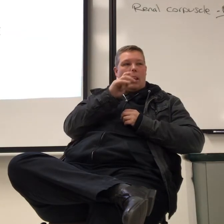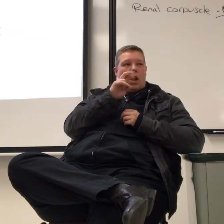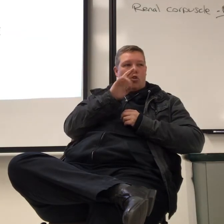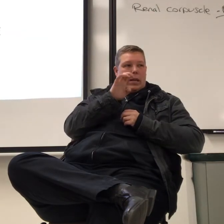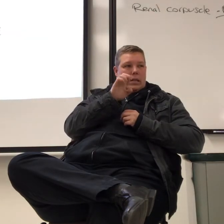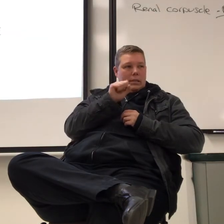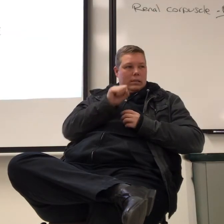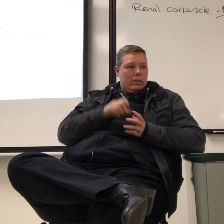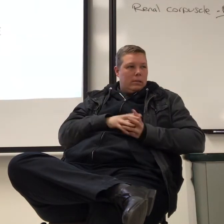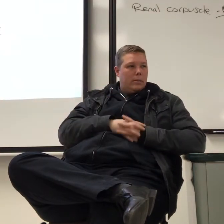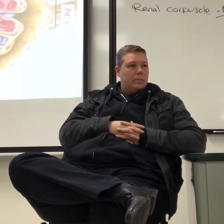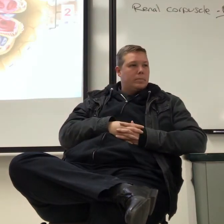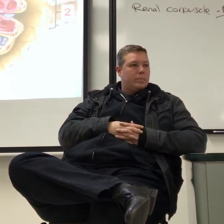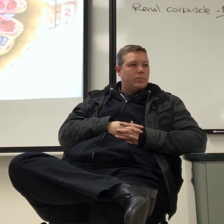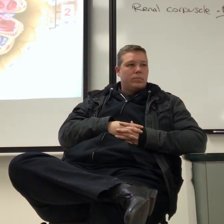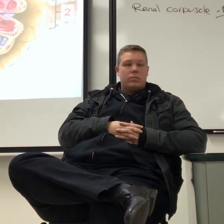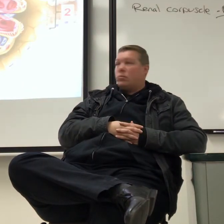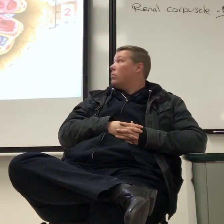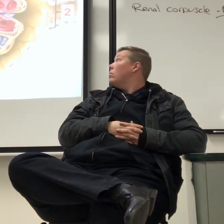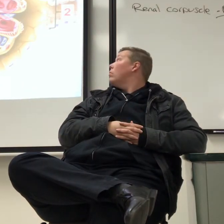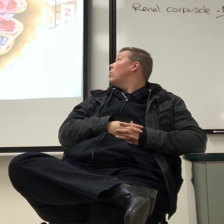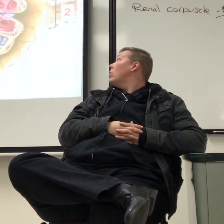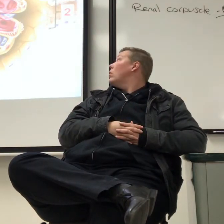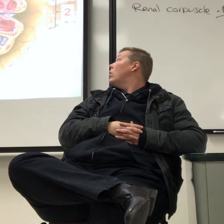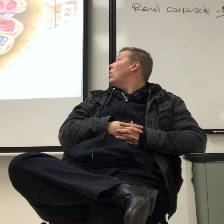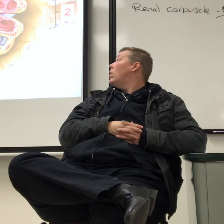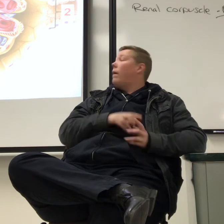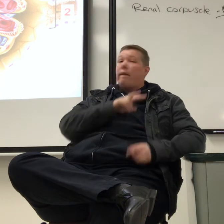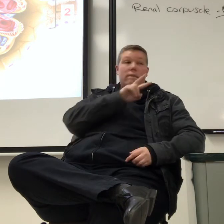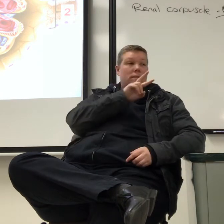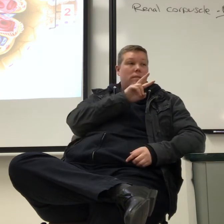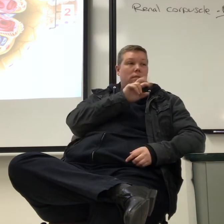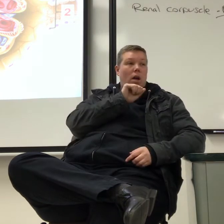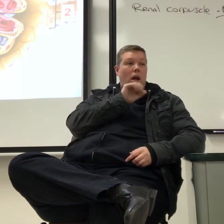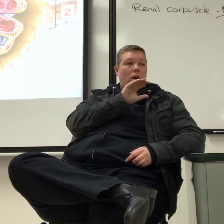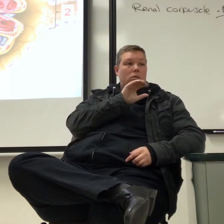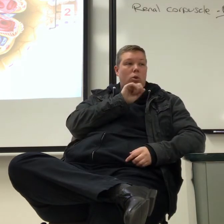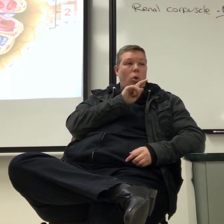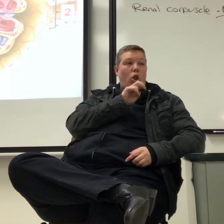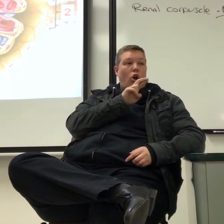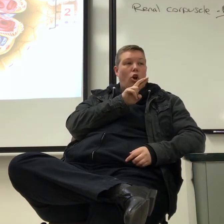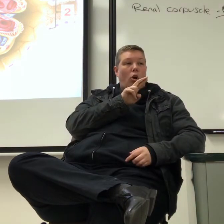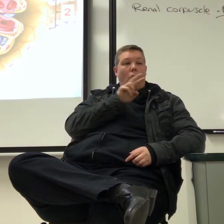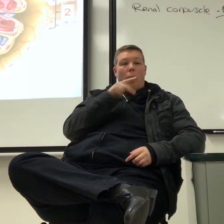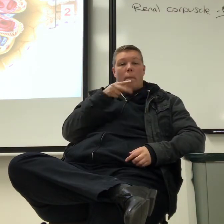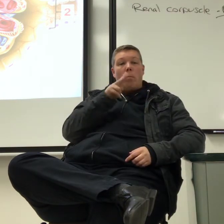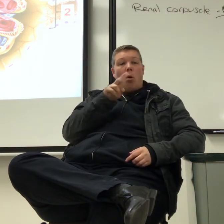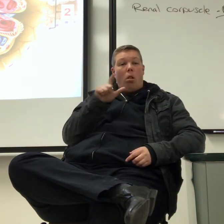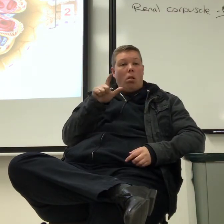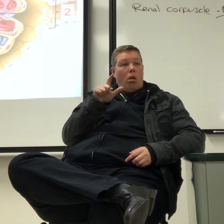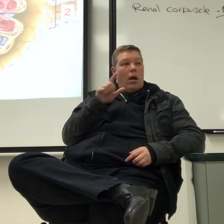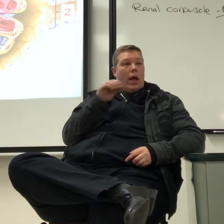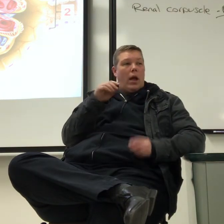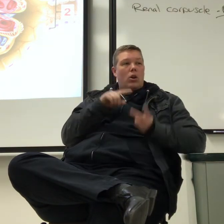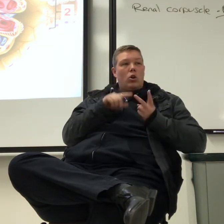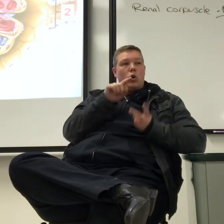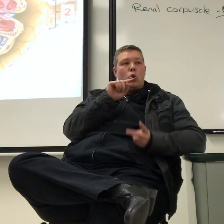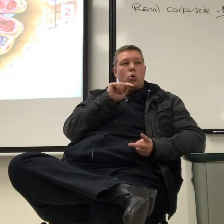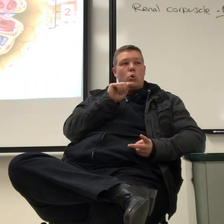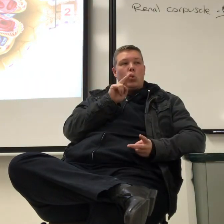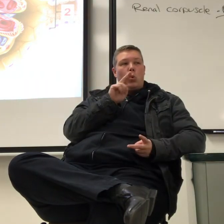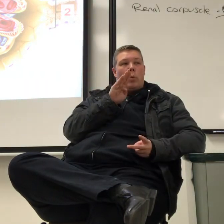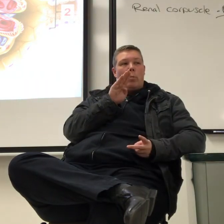And so these terms come about, vascular pole and tubular pole, when you look at this corpuscle structure.